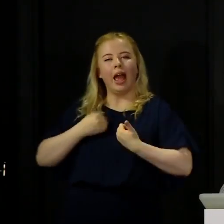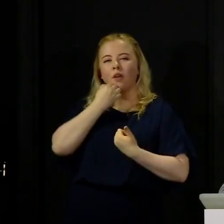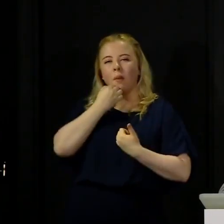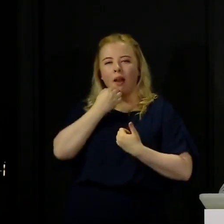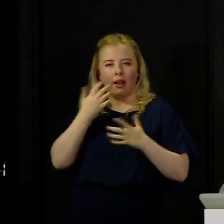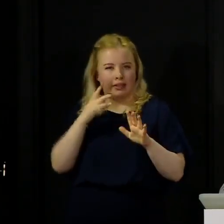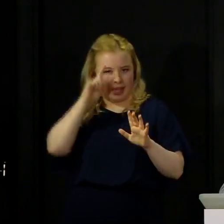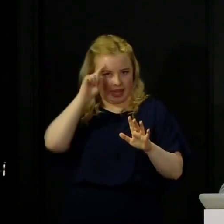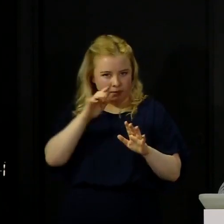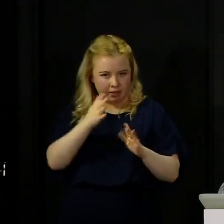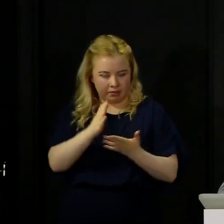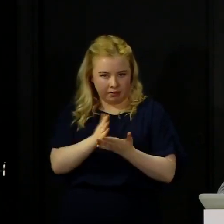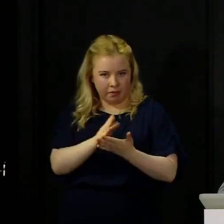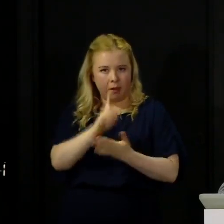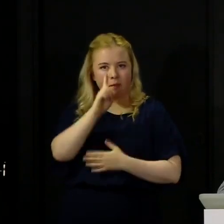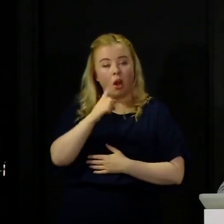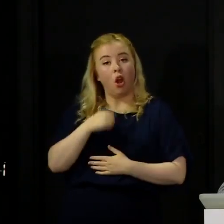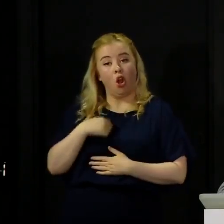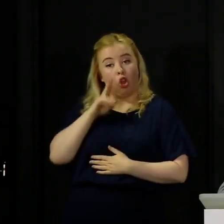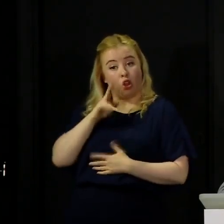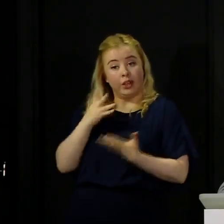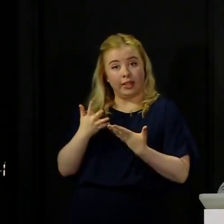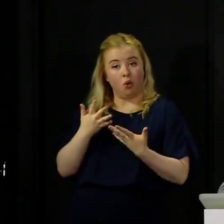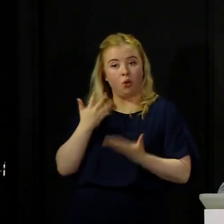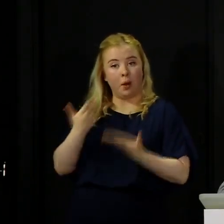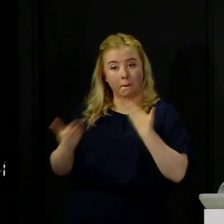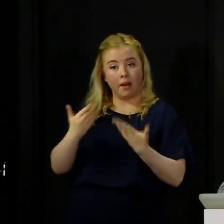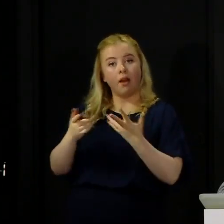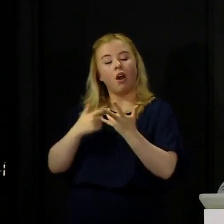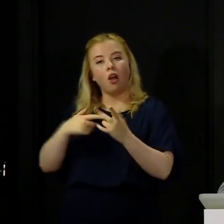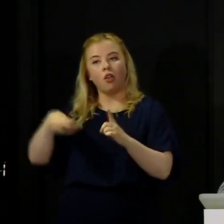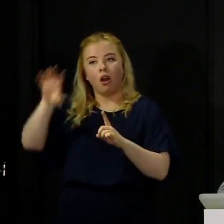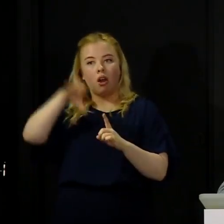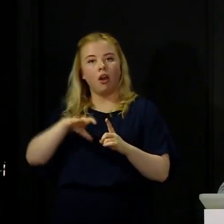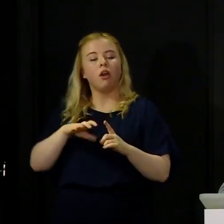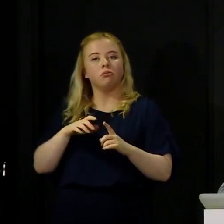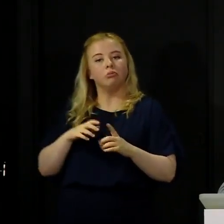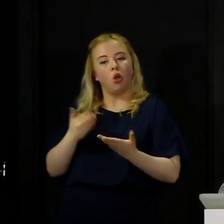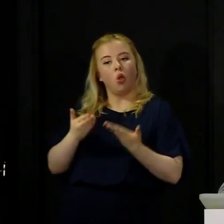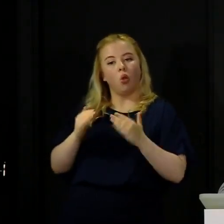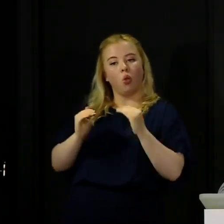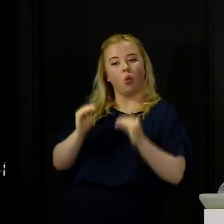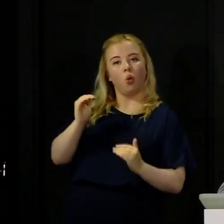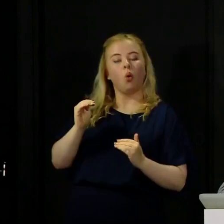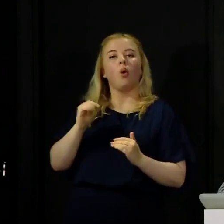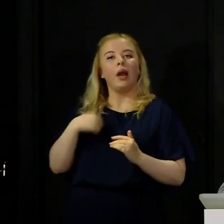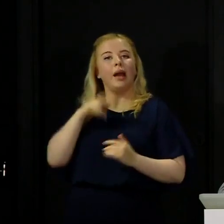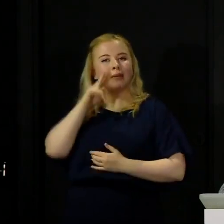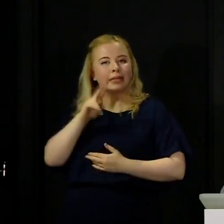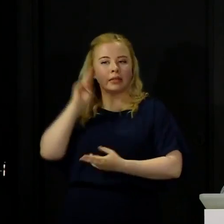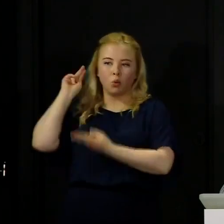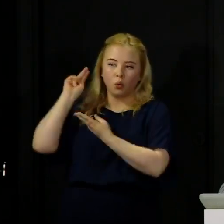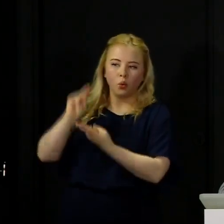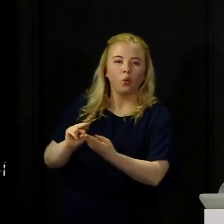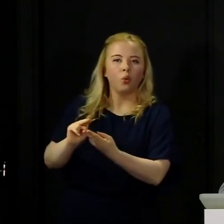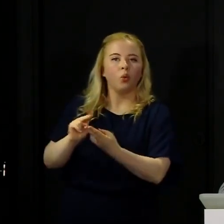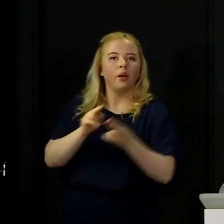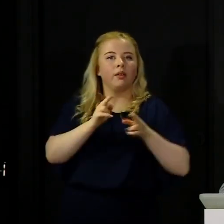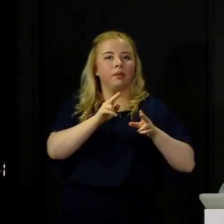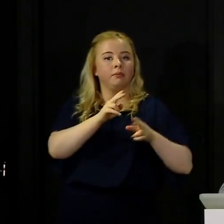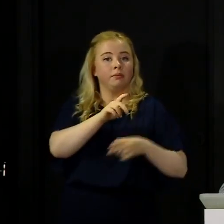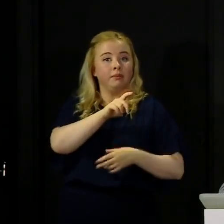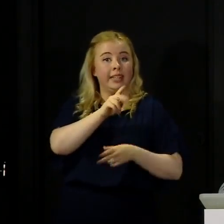it looks as if we might now be lower, and we are seeing cases and deaths decline rapidly.